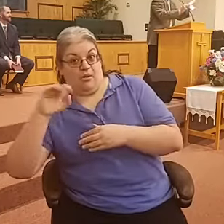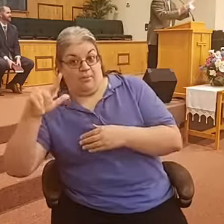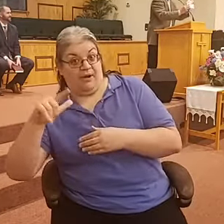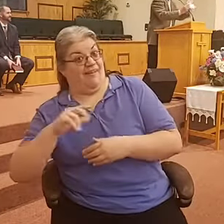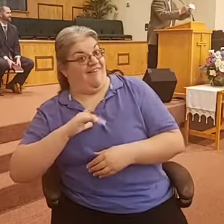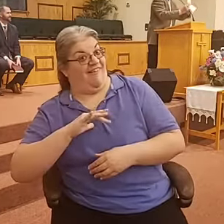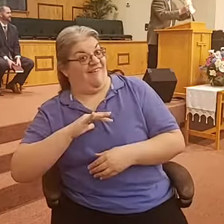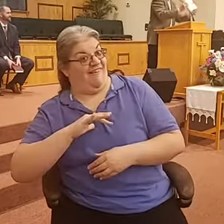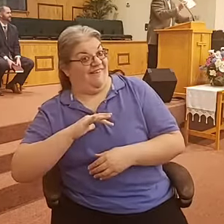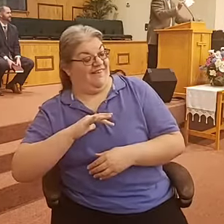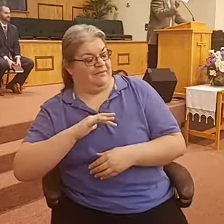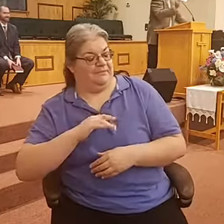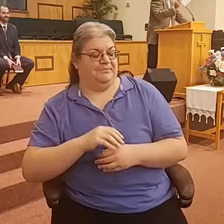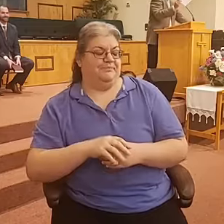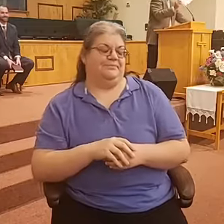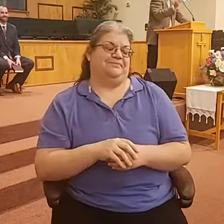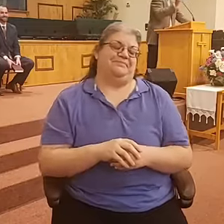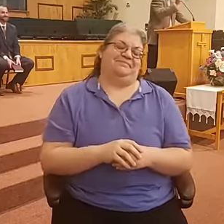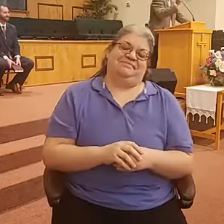Well,